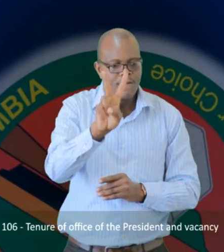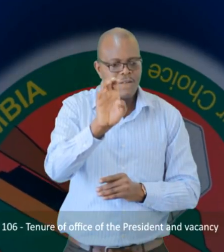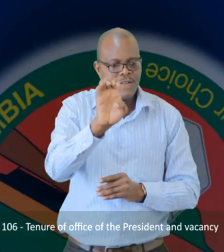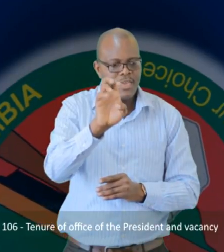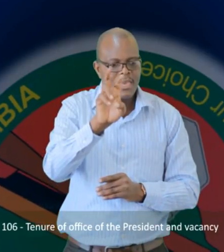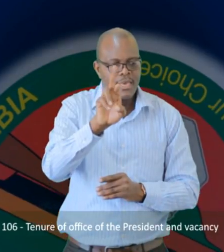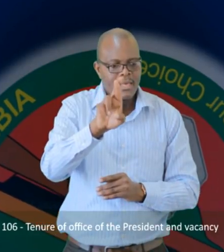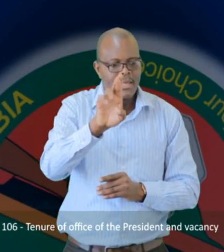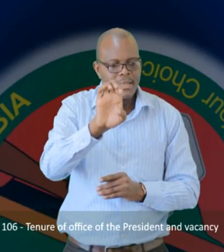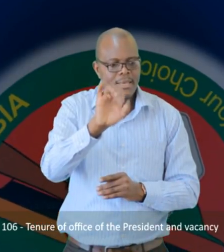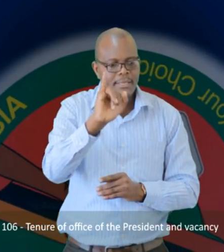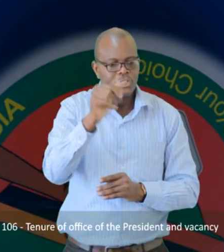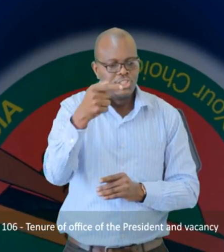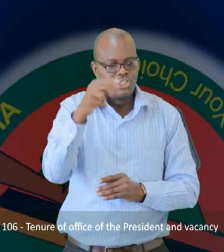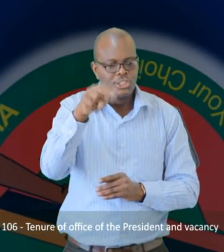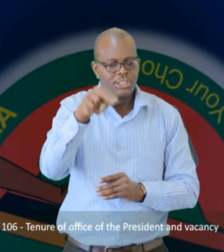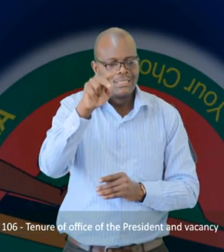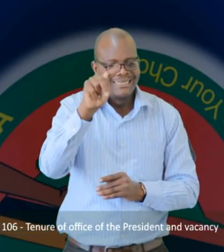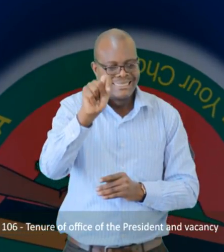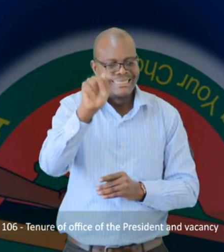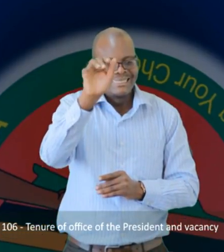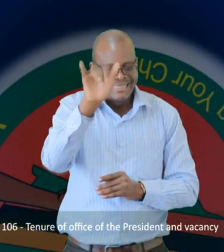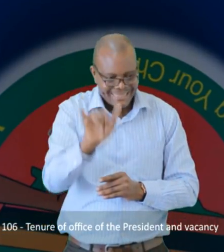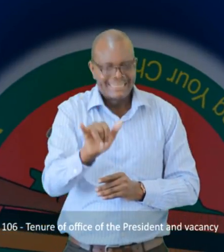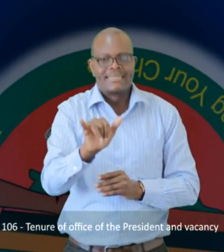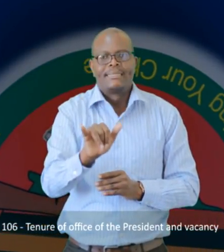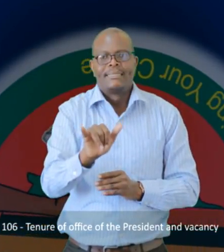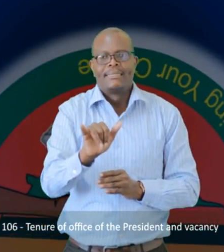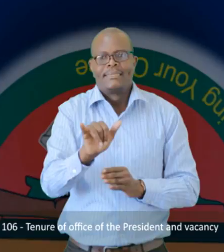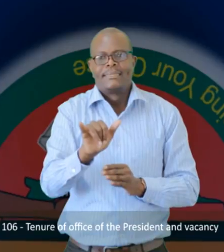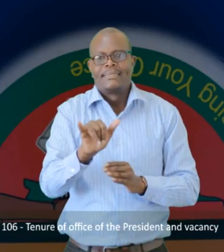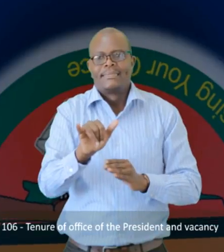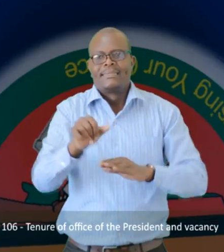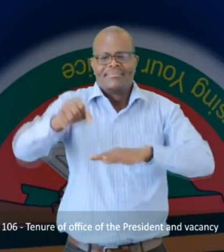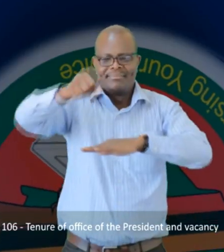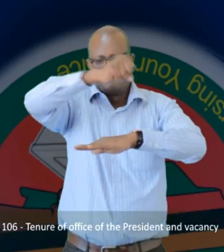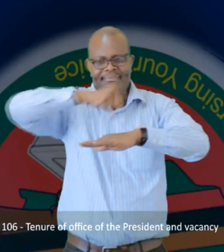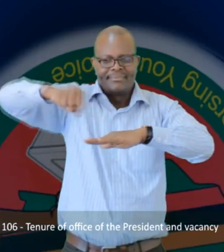106. Tenure of office of the president and vacancy.